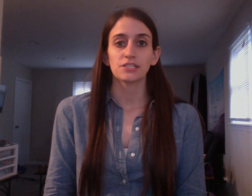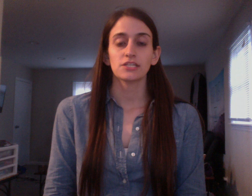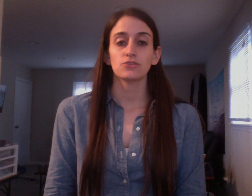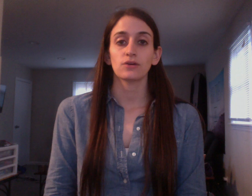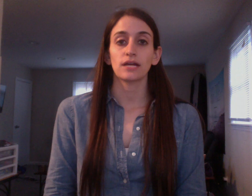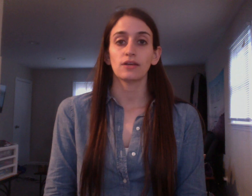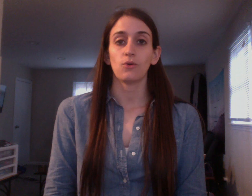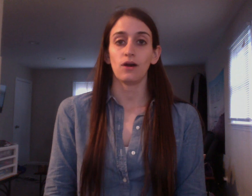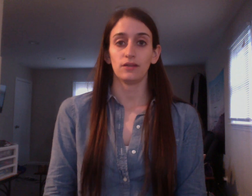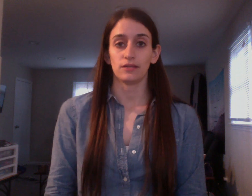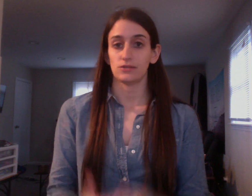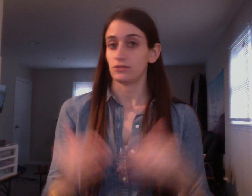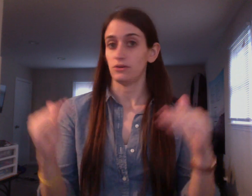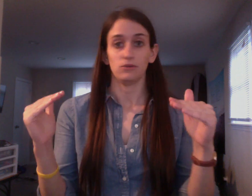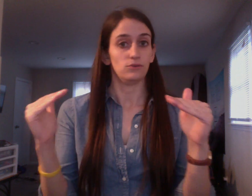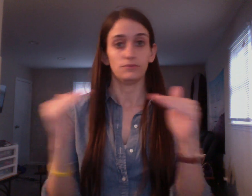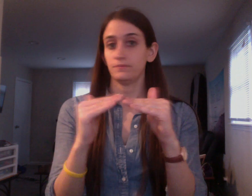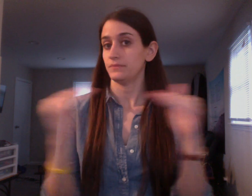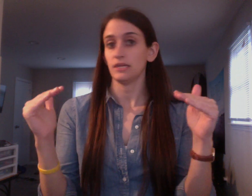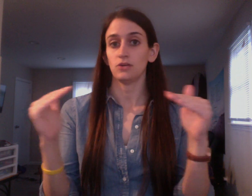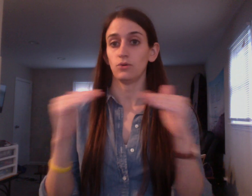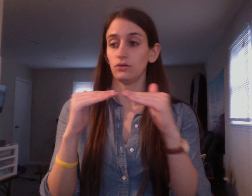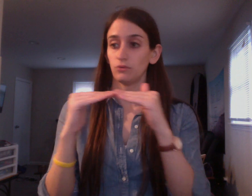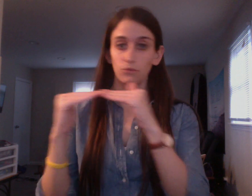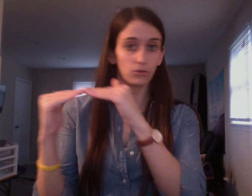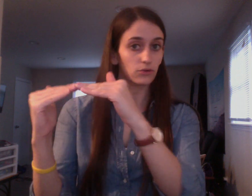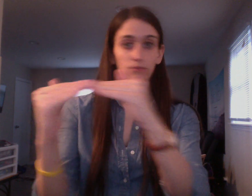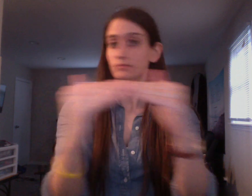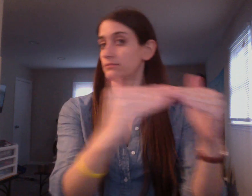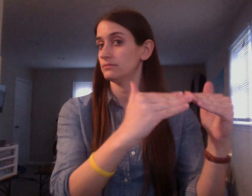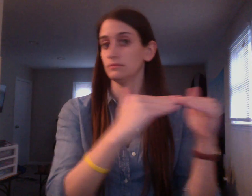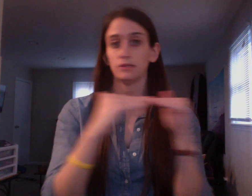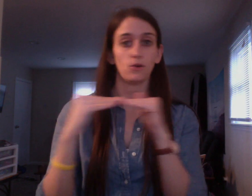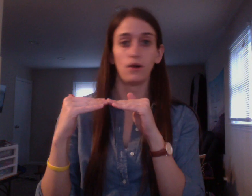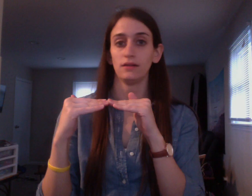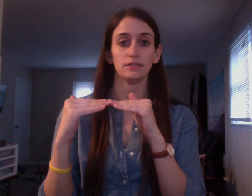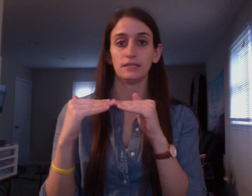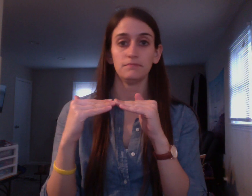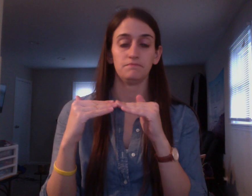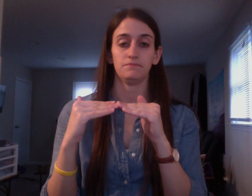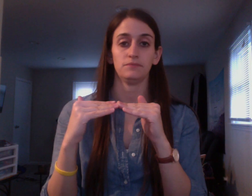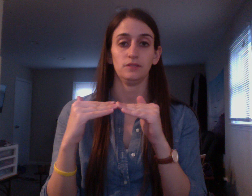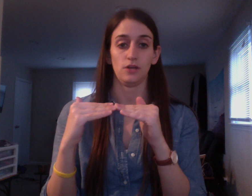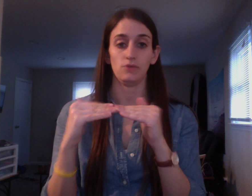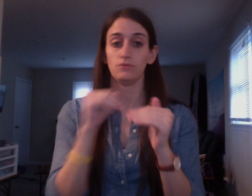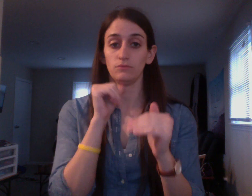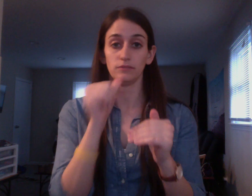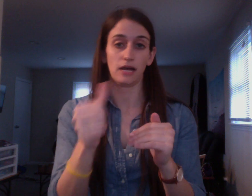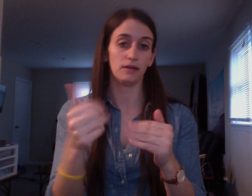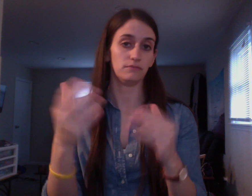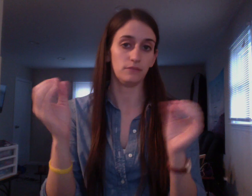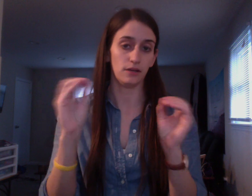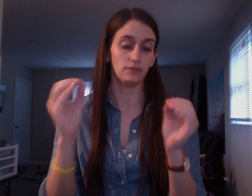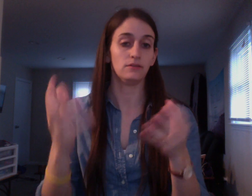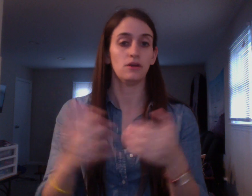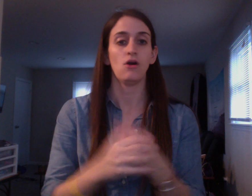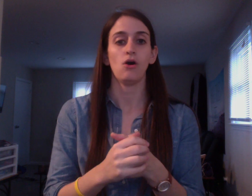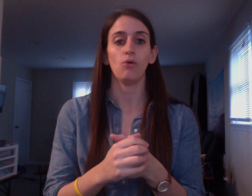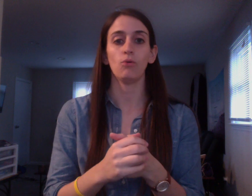Injustice or inequality. So equal or equality, no, not, none. Or